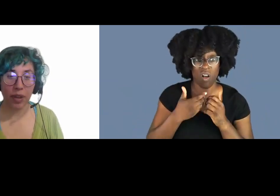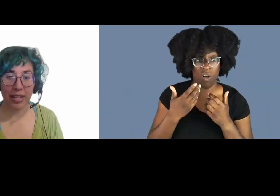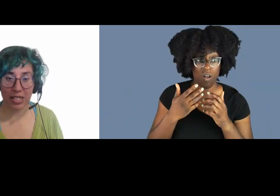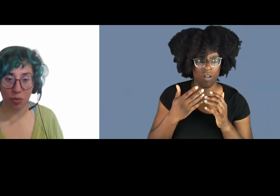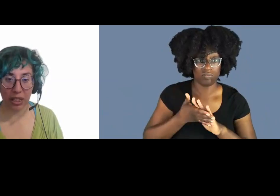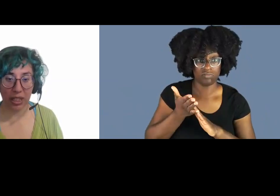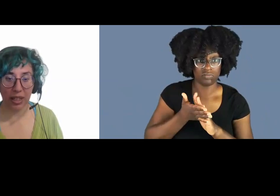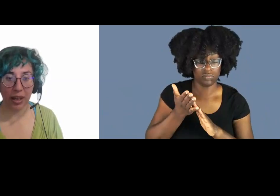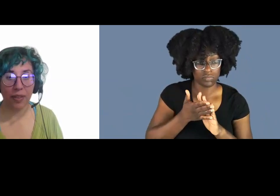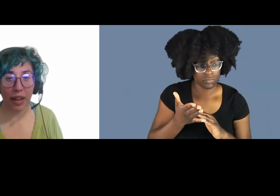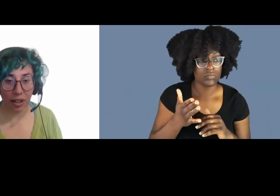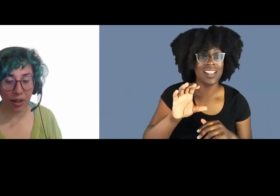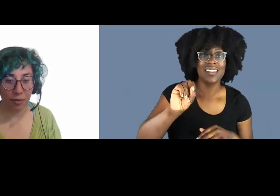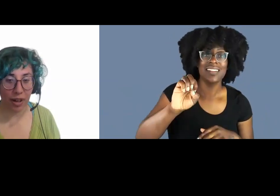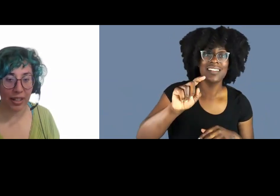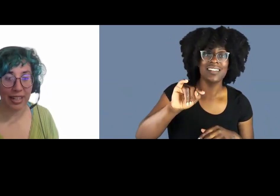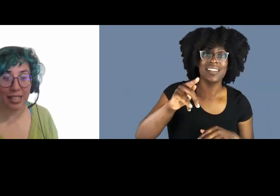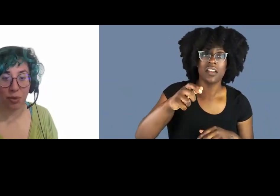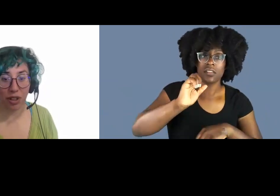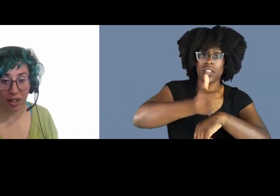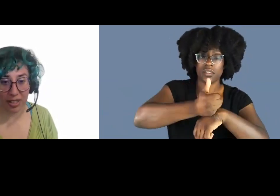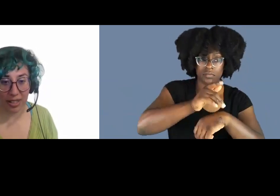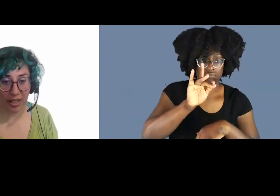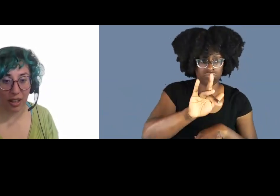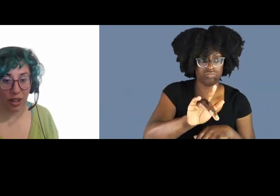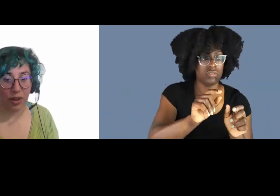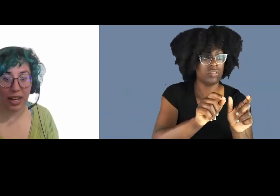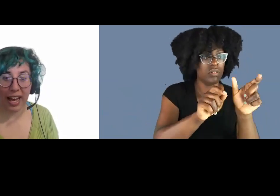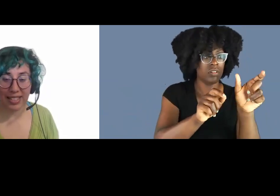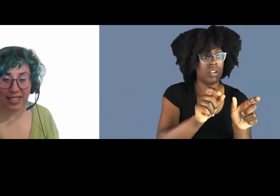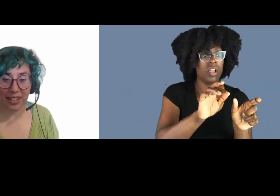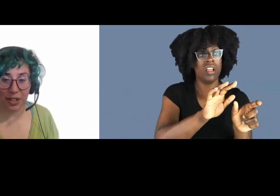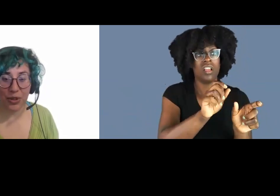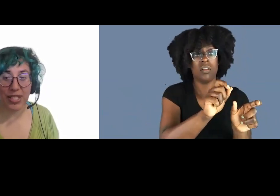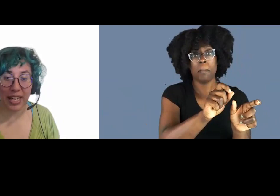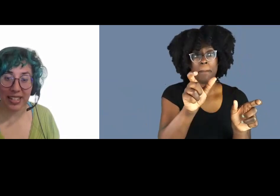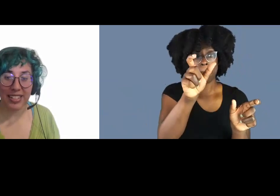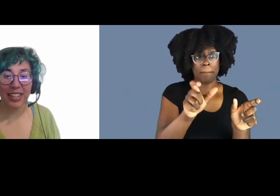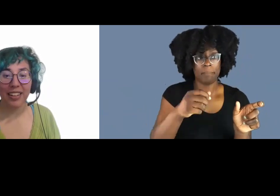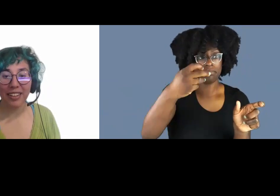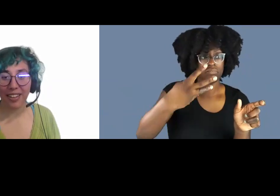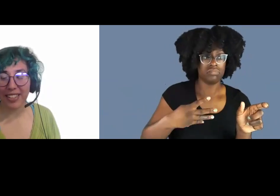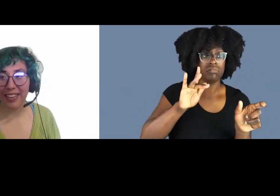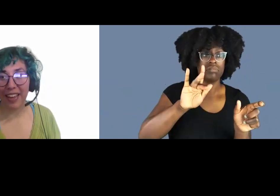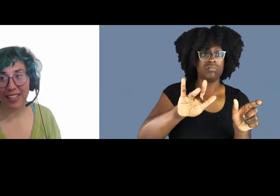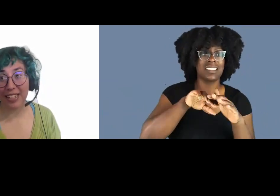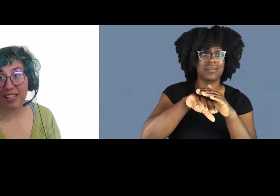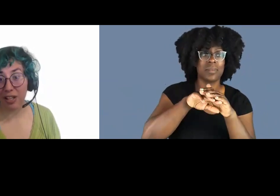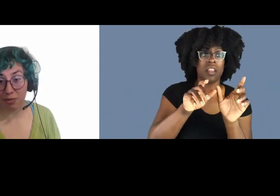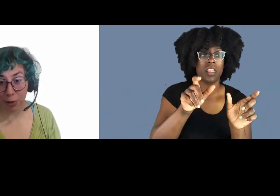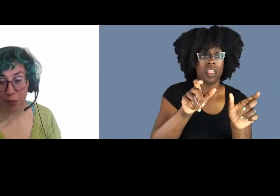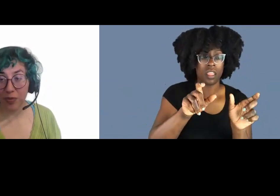General, Accessibility, and then you can find accessible content. You can ask the sender to send content